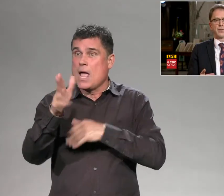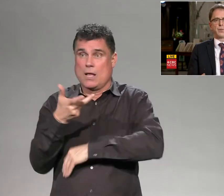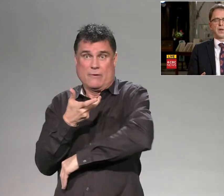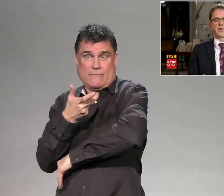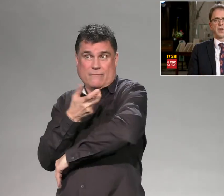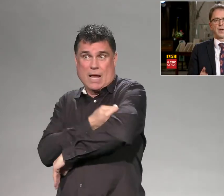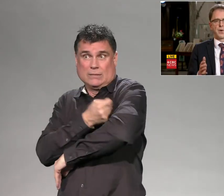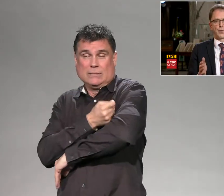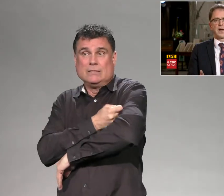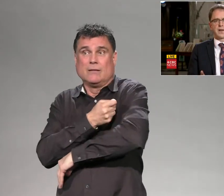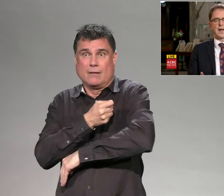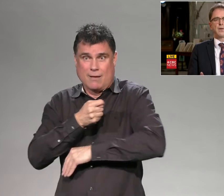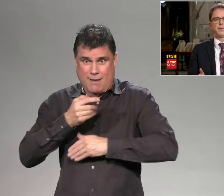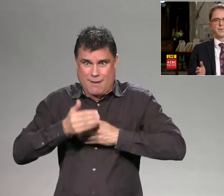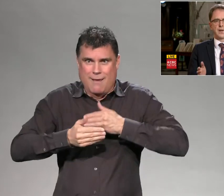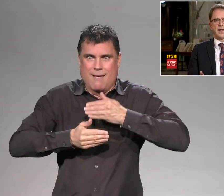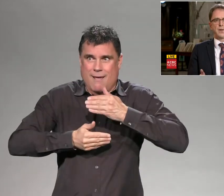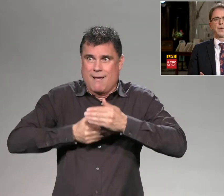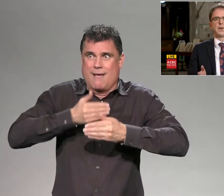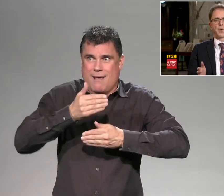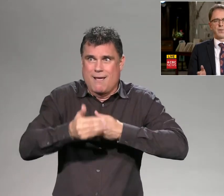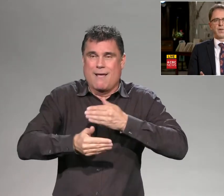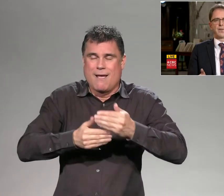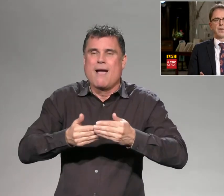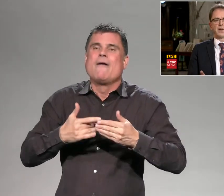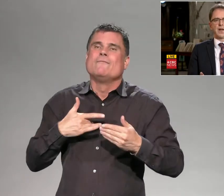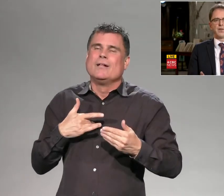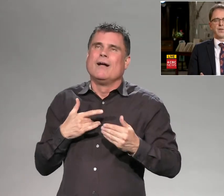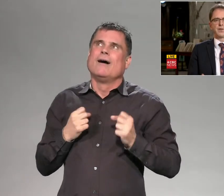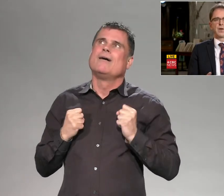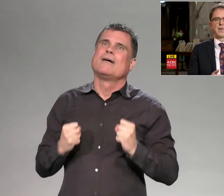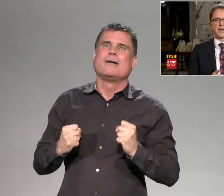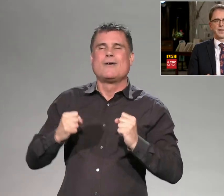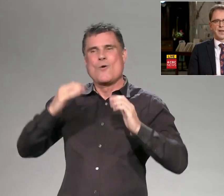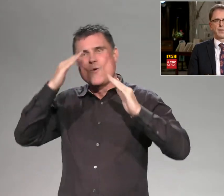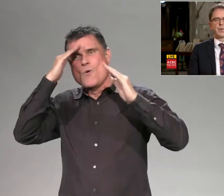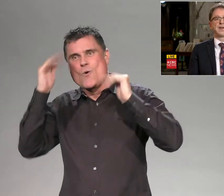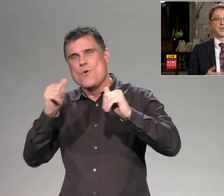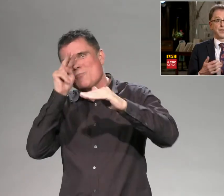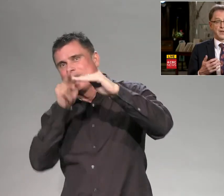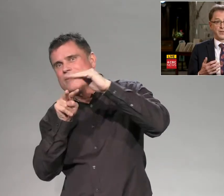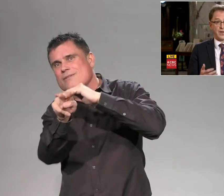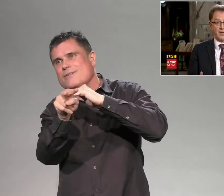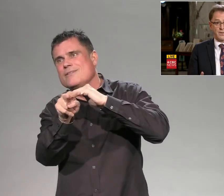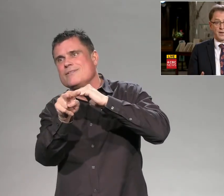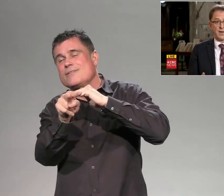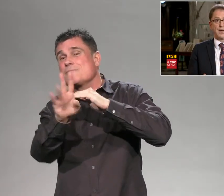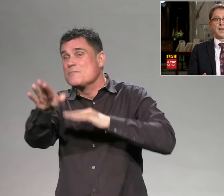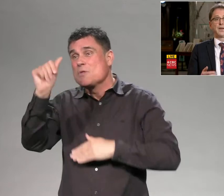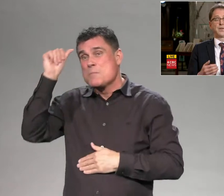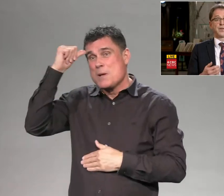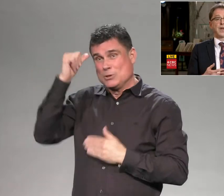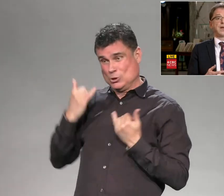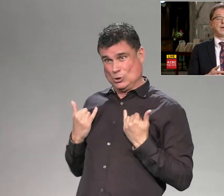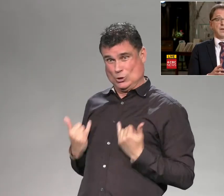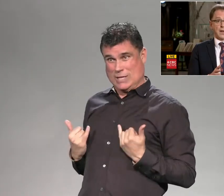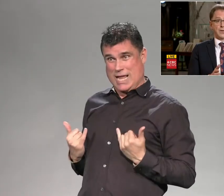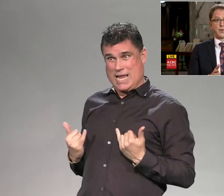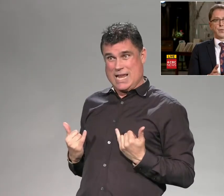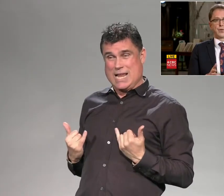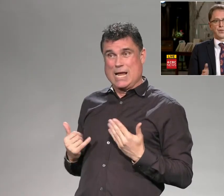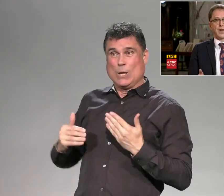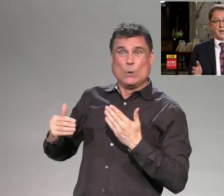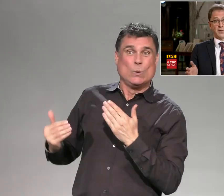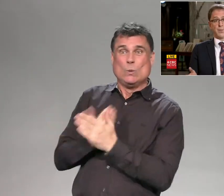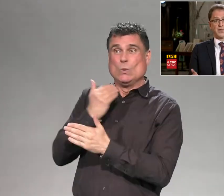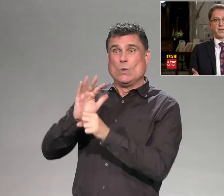over the next few months. But right now, today, we had more than 500 cases. So I'm asking everybody to stay safe and